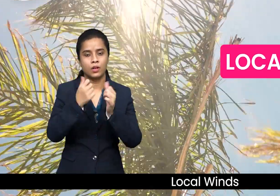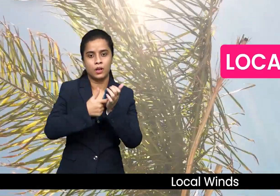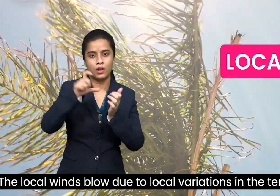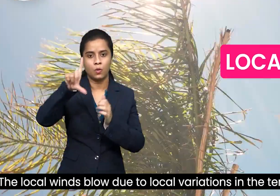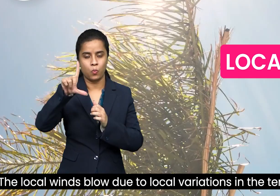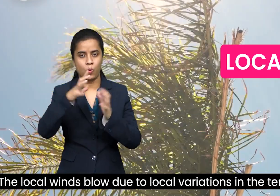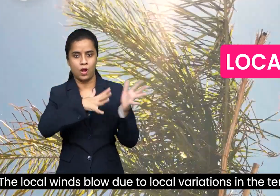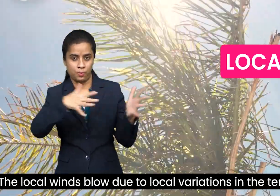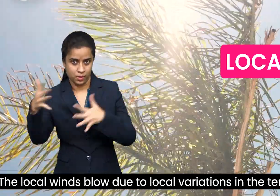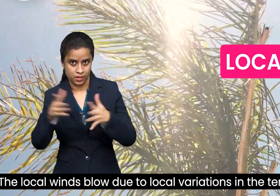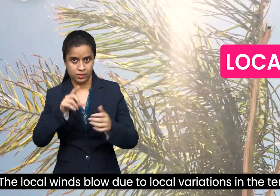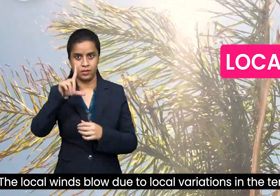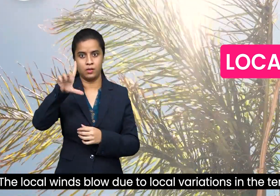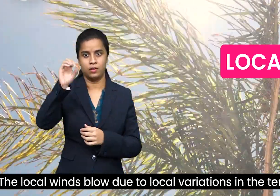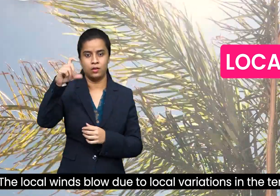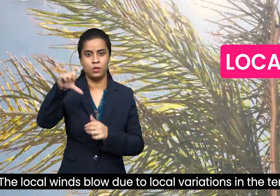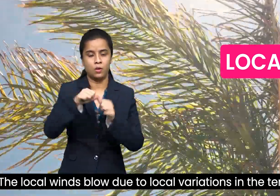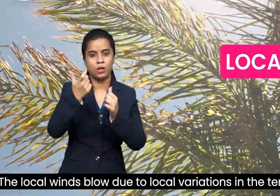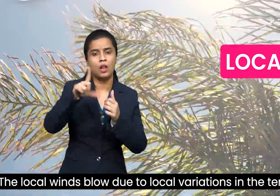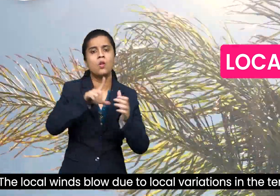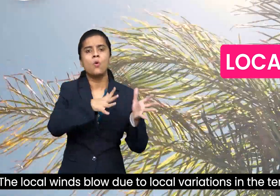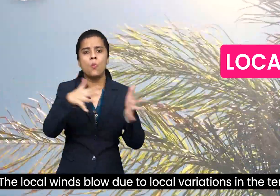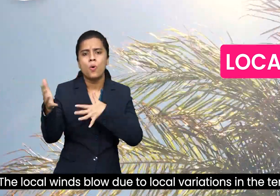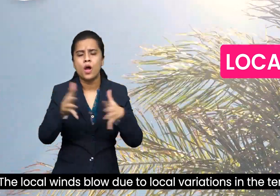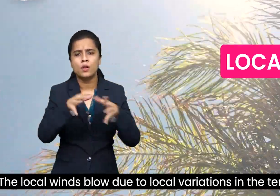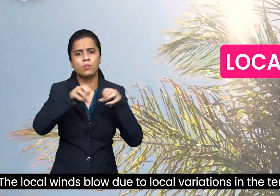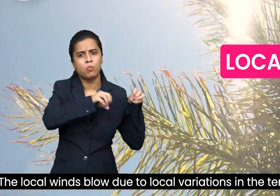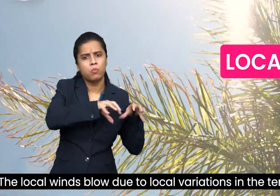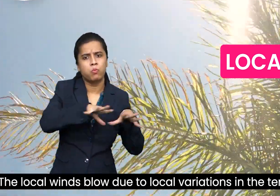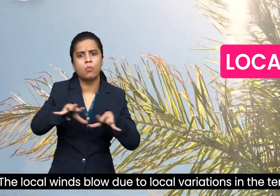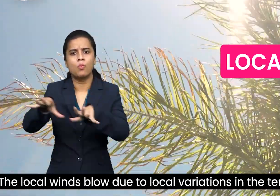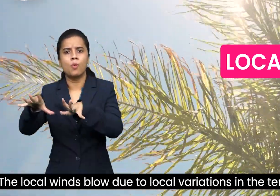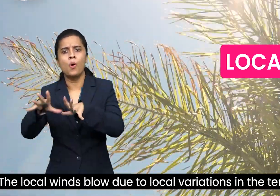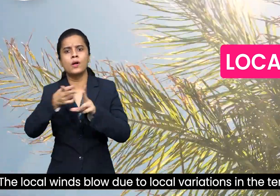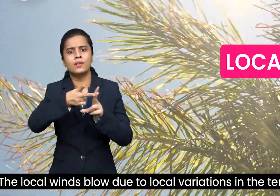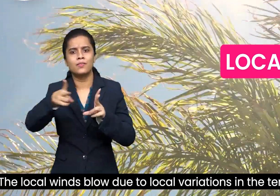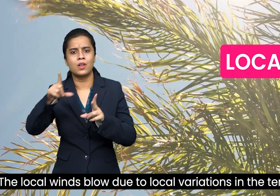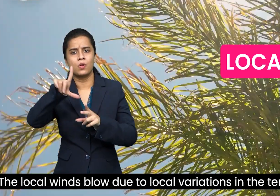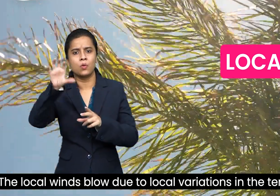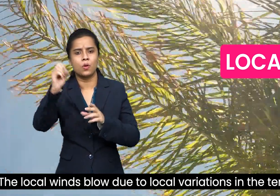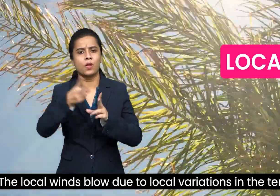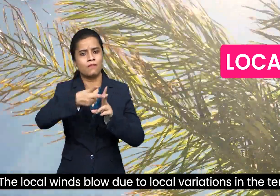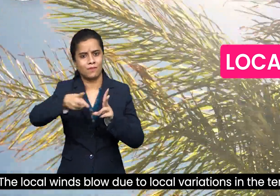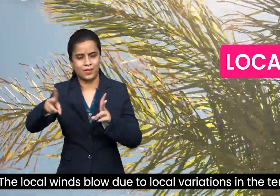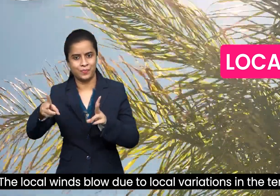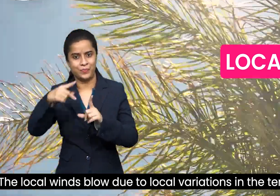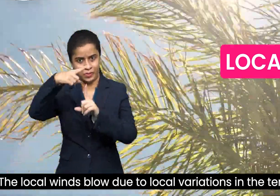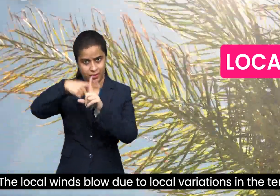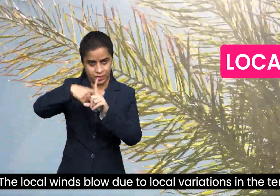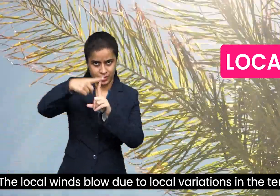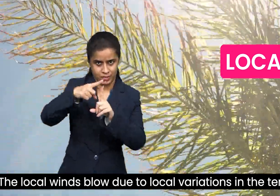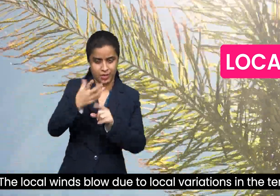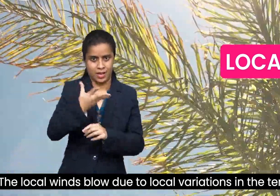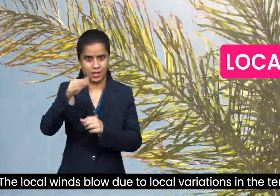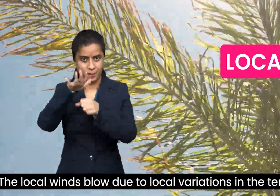winds. The local winds blow due to local variations in the temperature